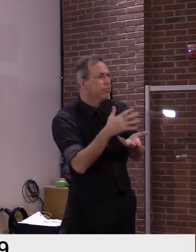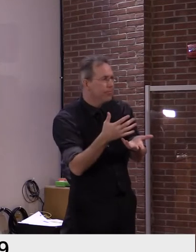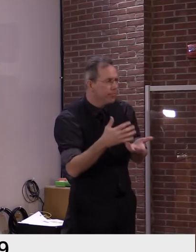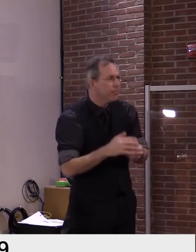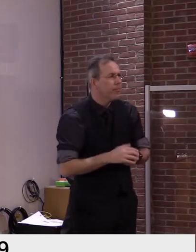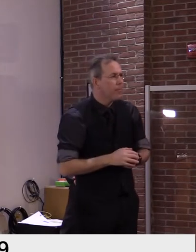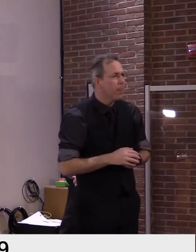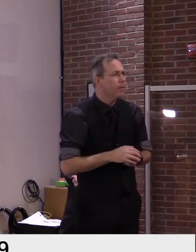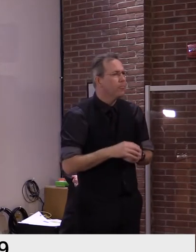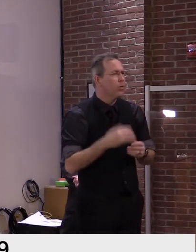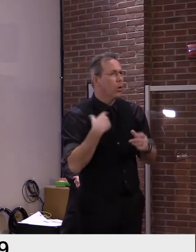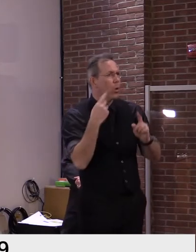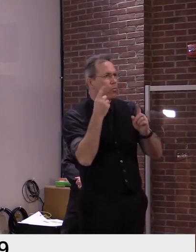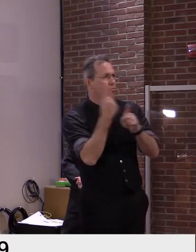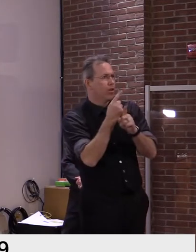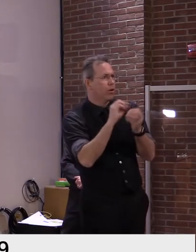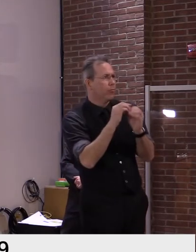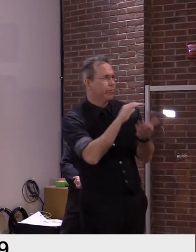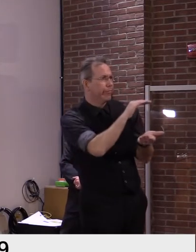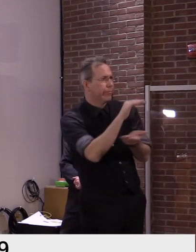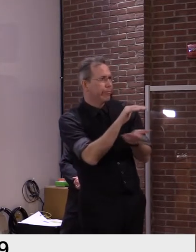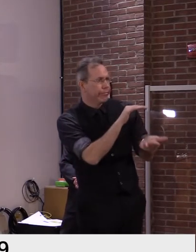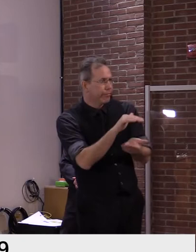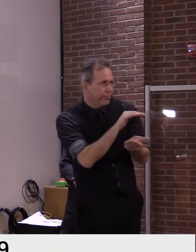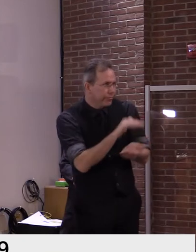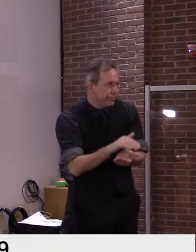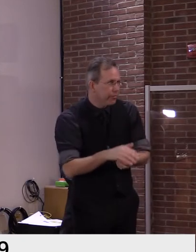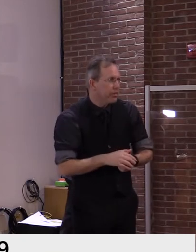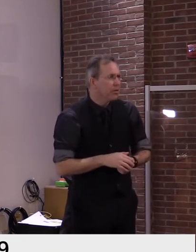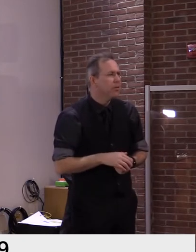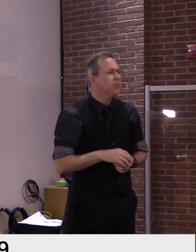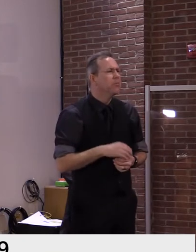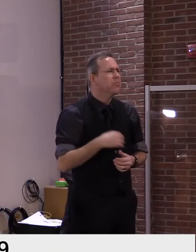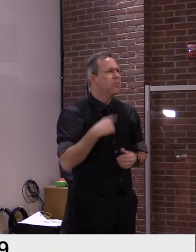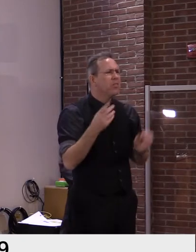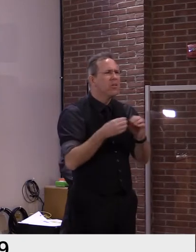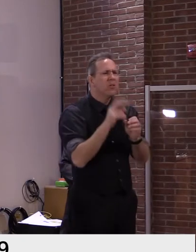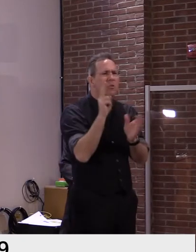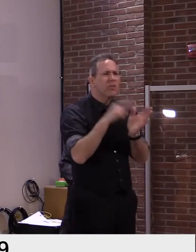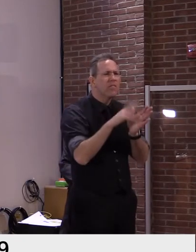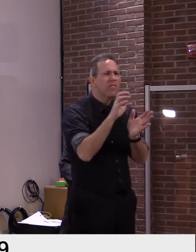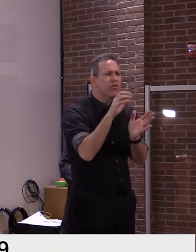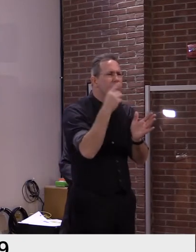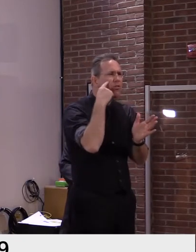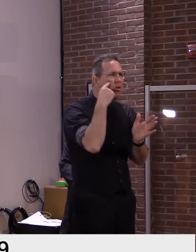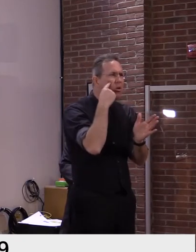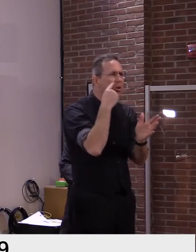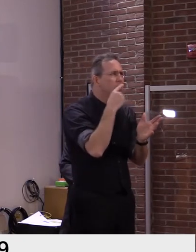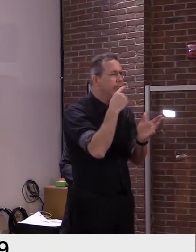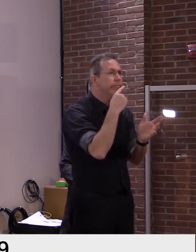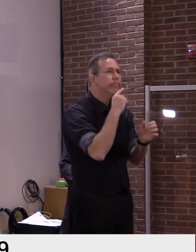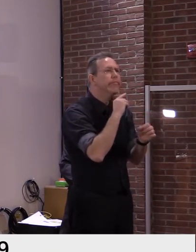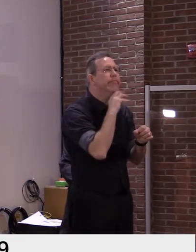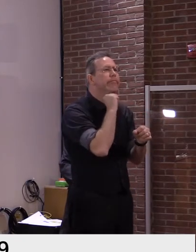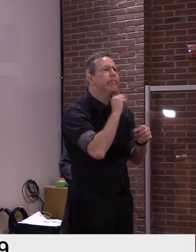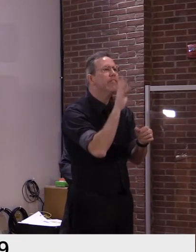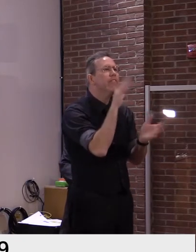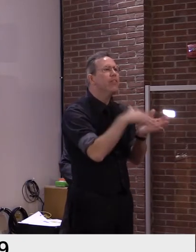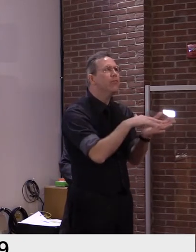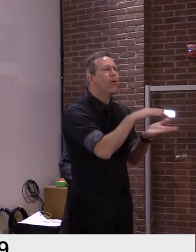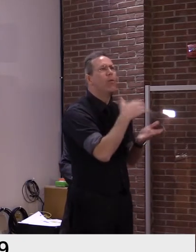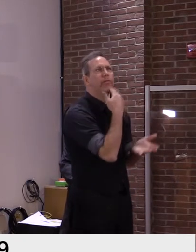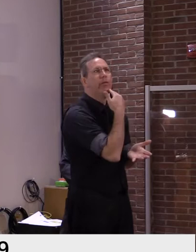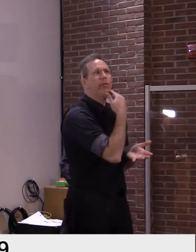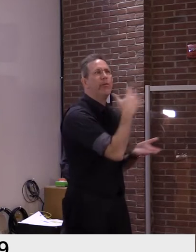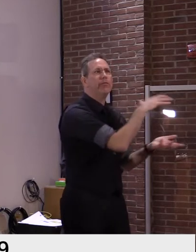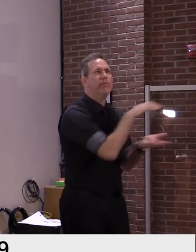about half or double what they said they were going to distribute in the first week. So we'll work those details